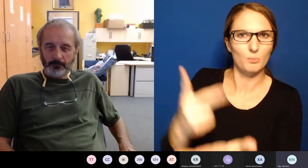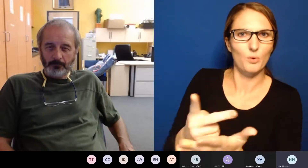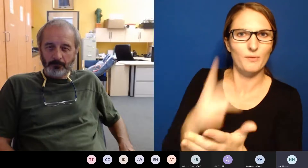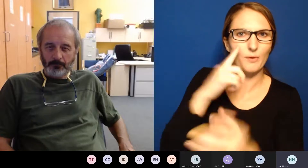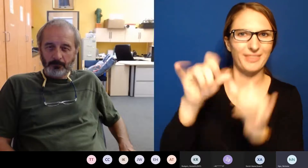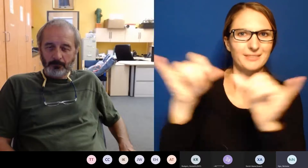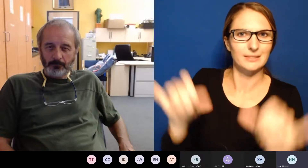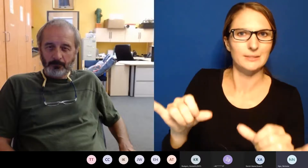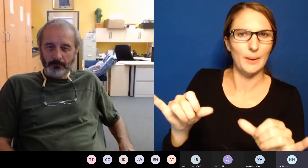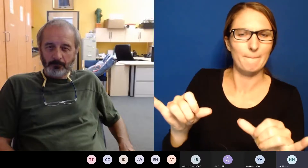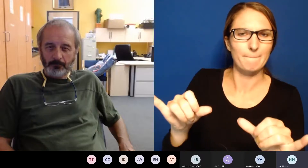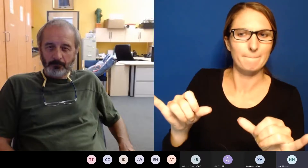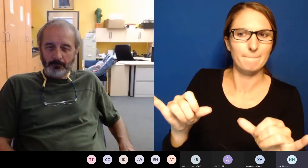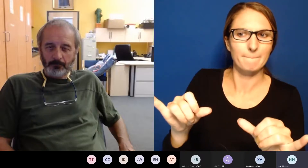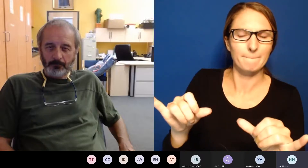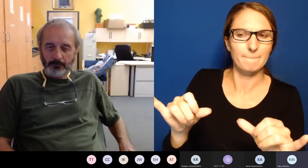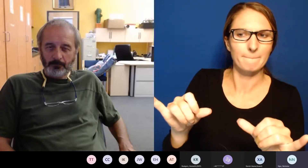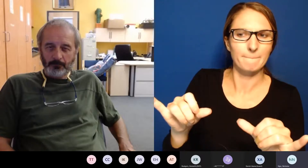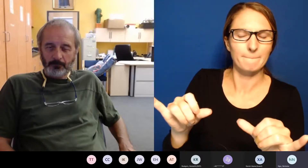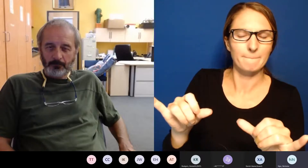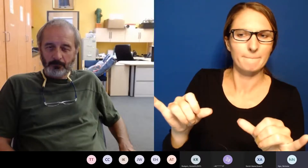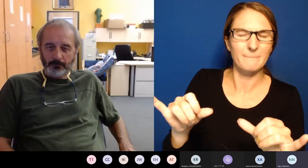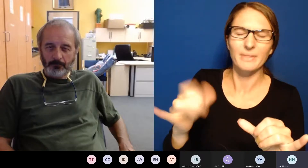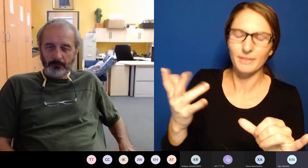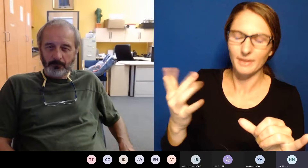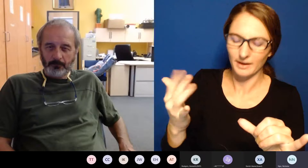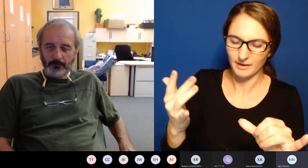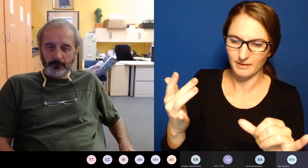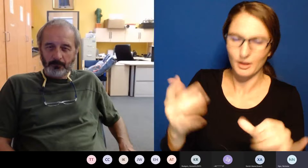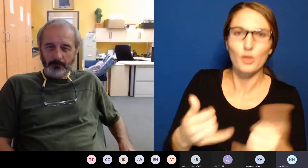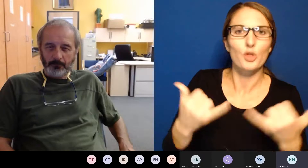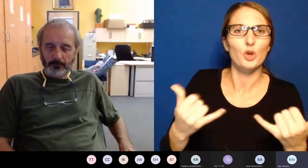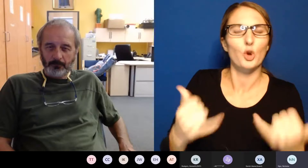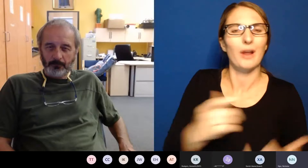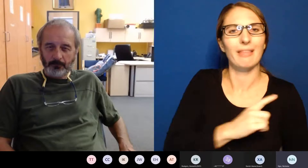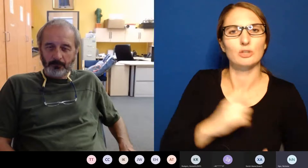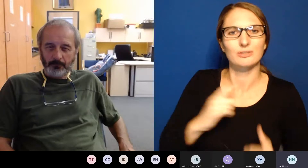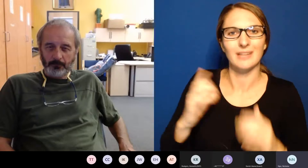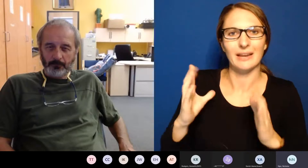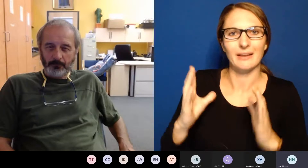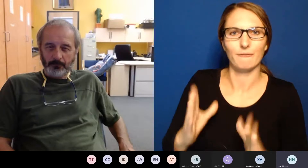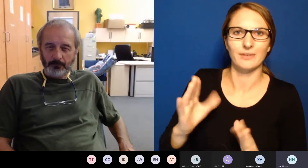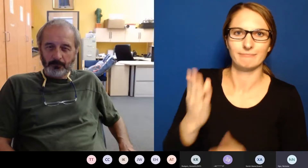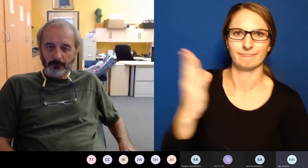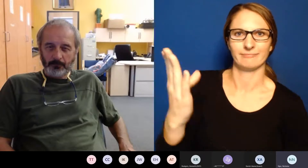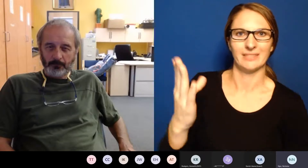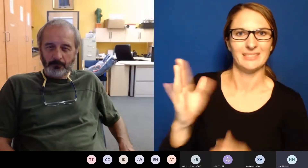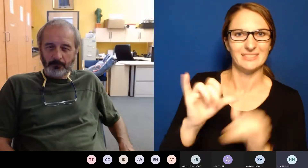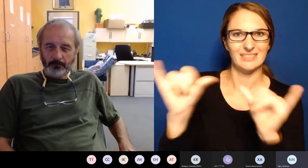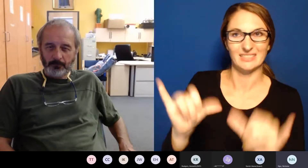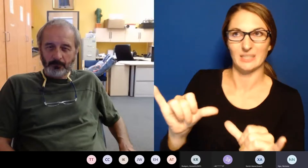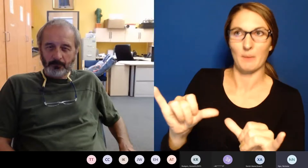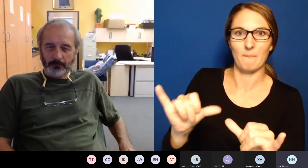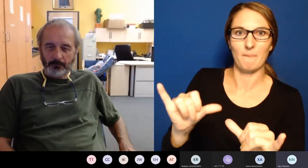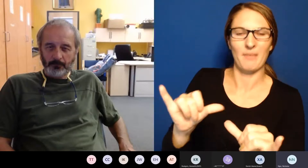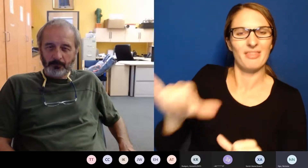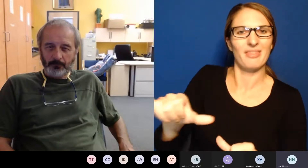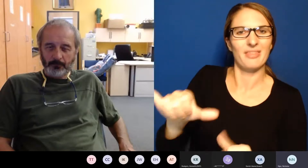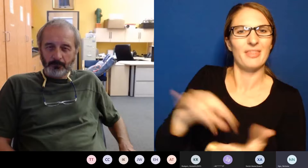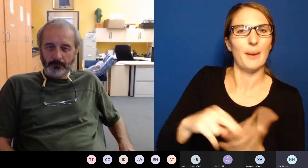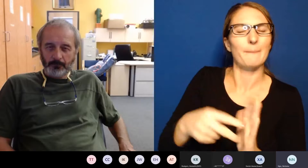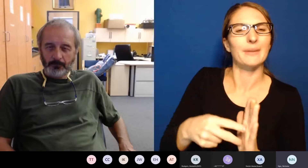system. The current legislative system. The current legislative system that manages all this. That